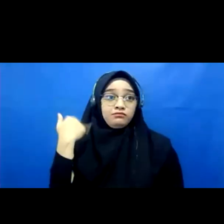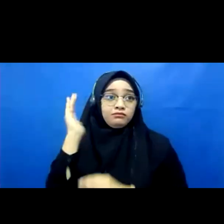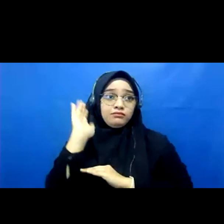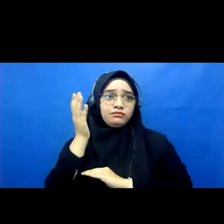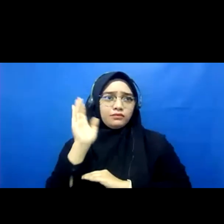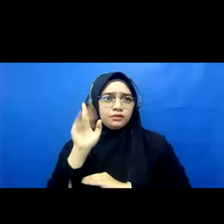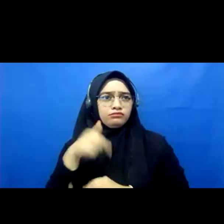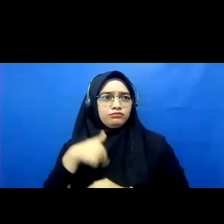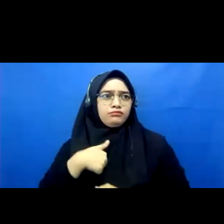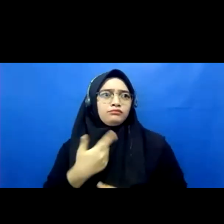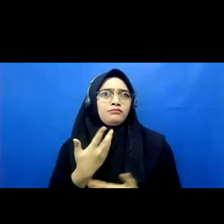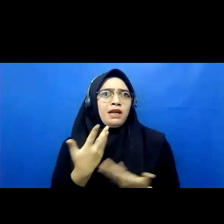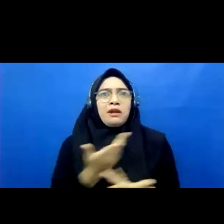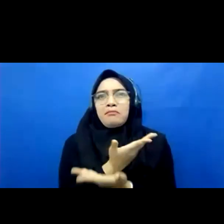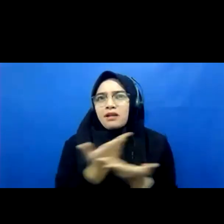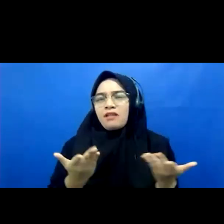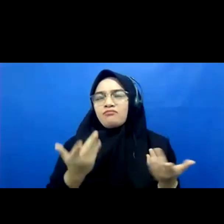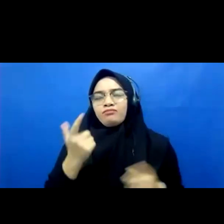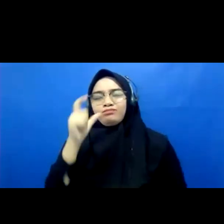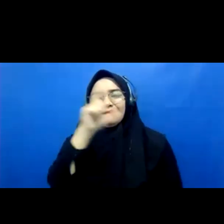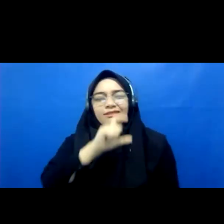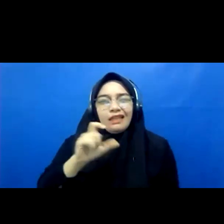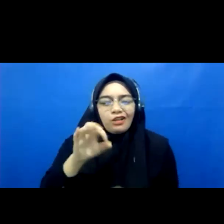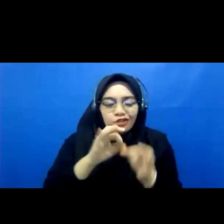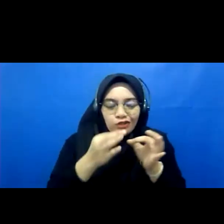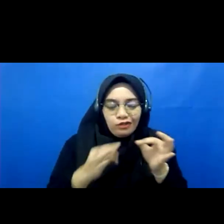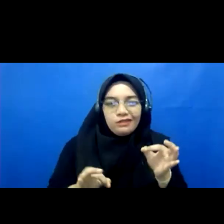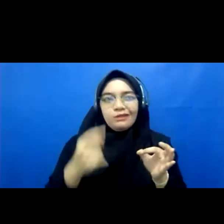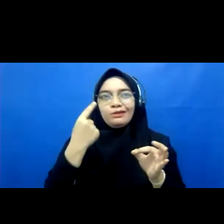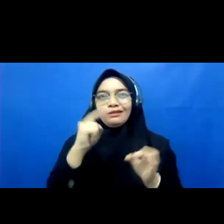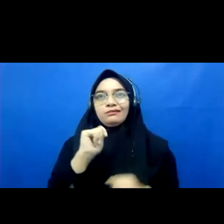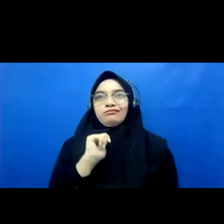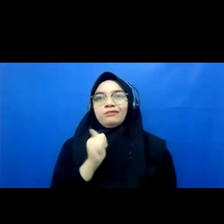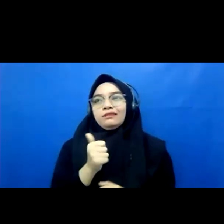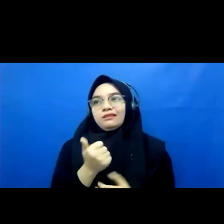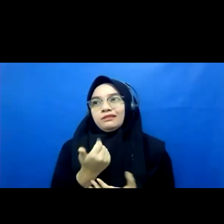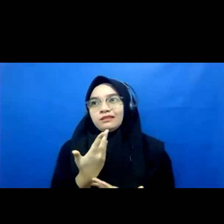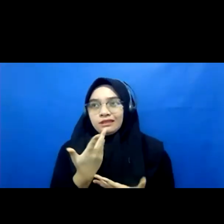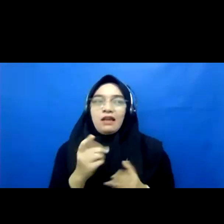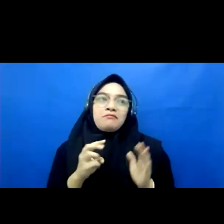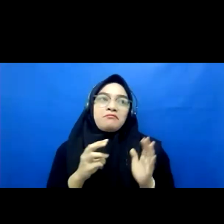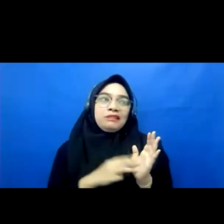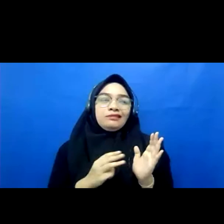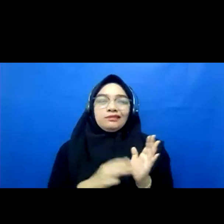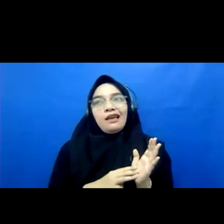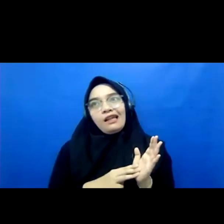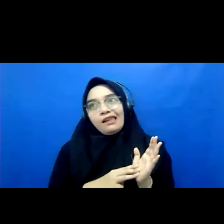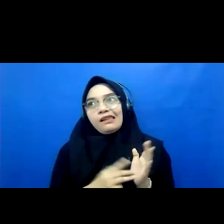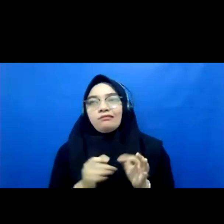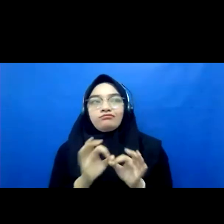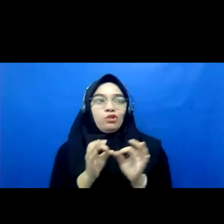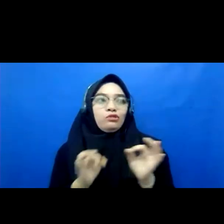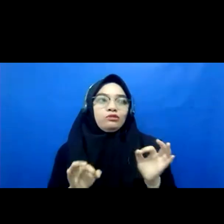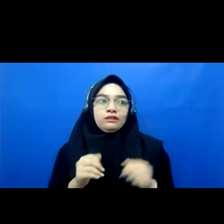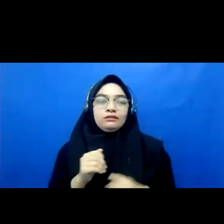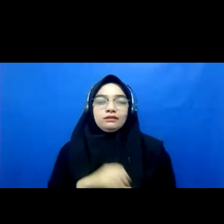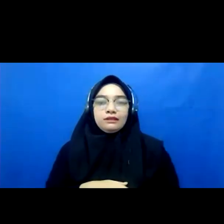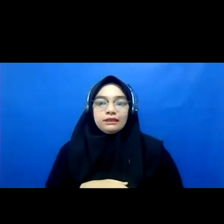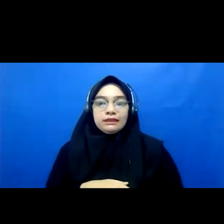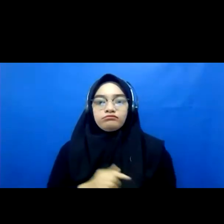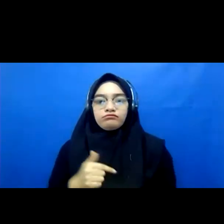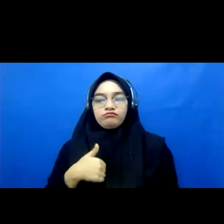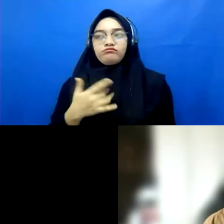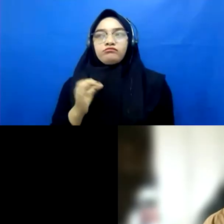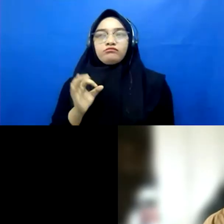to embrace it also and do it themselves. Thank you very much, Max. I have a feeling that